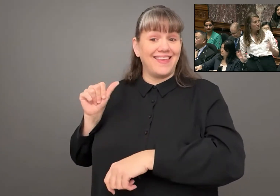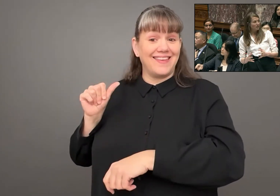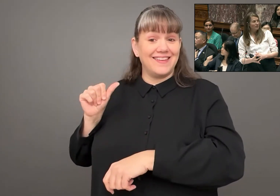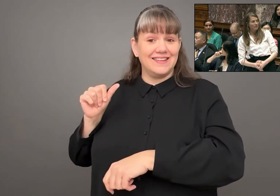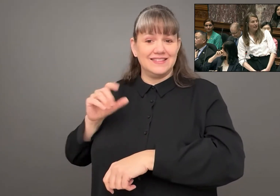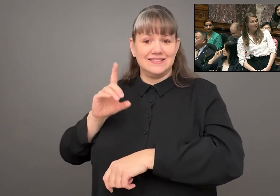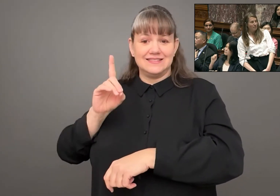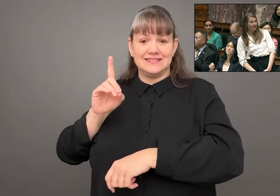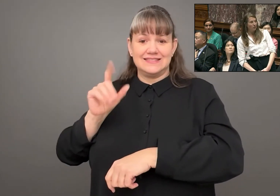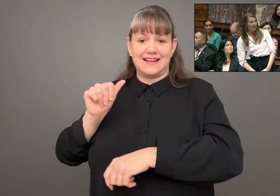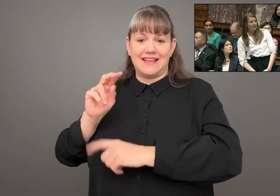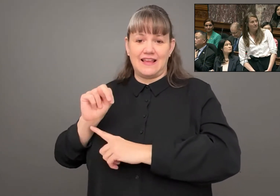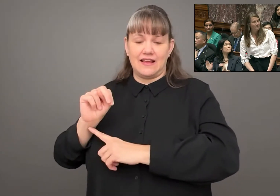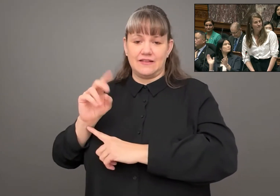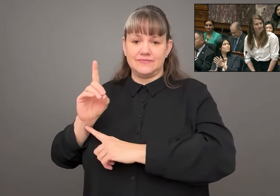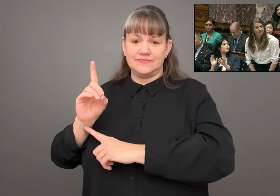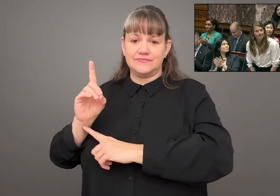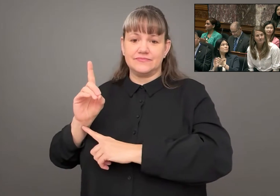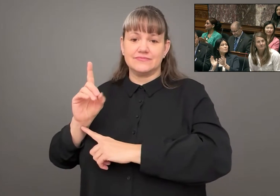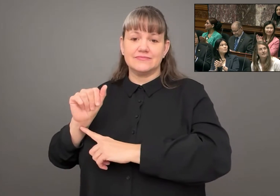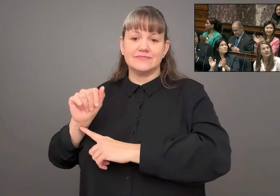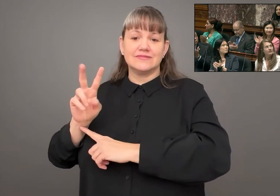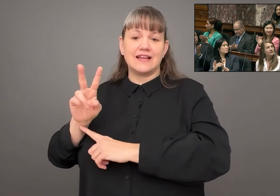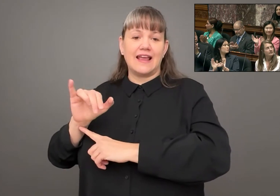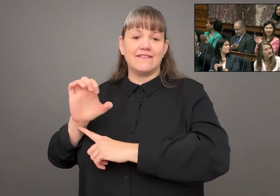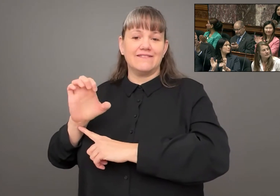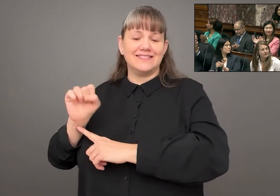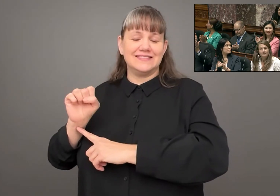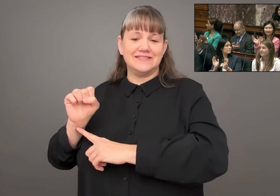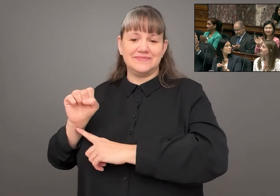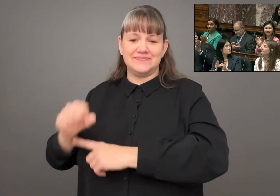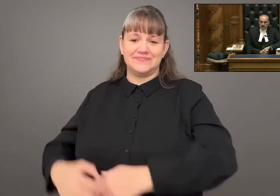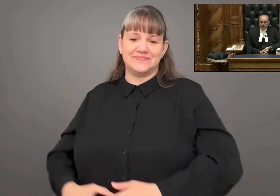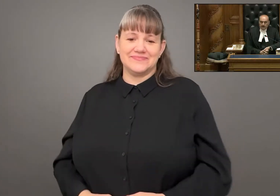House to join me in making them feel welcome.